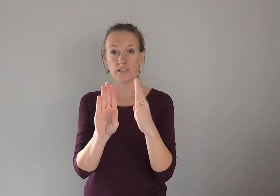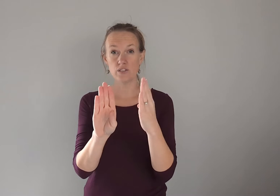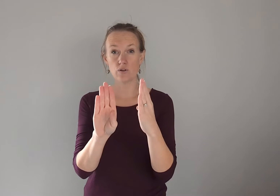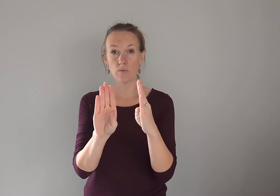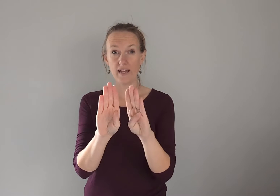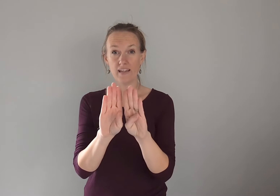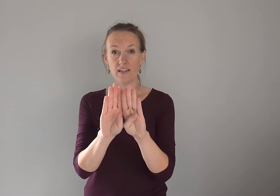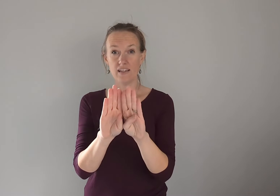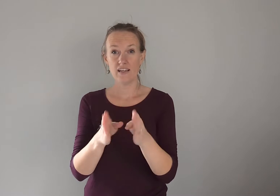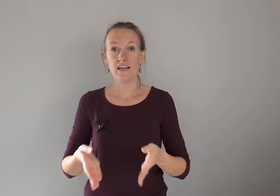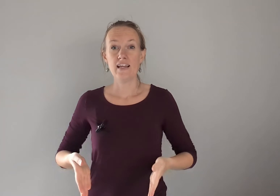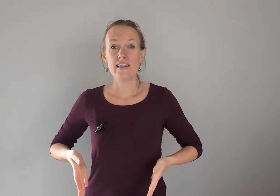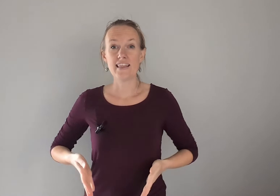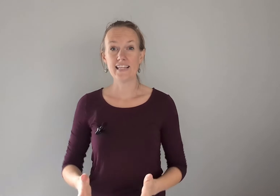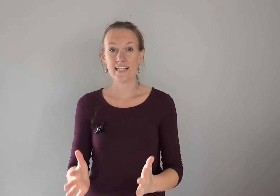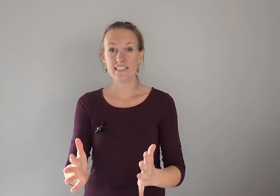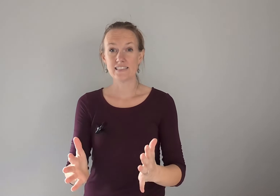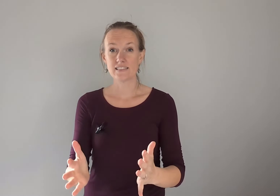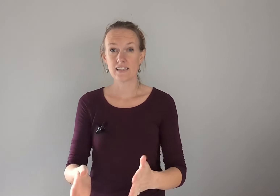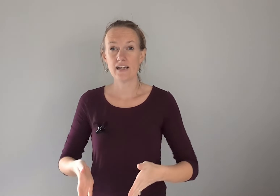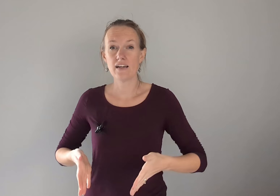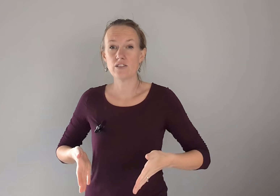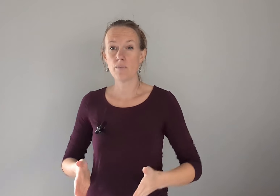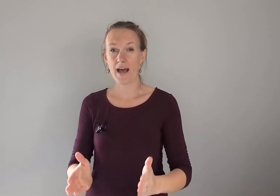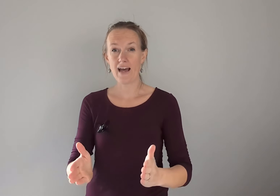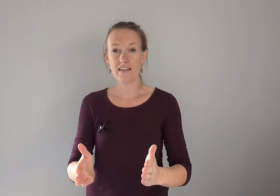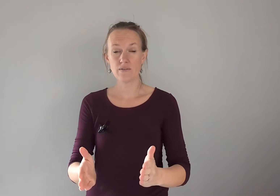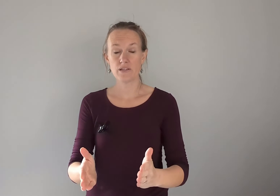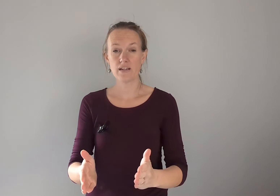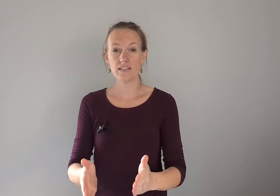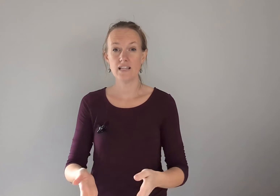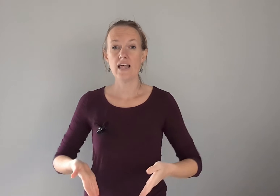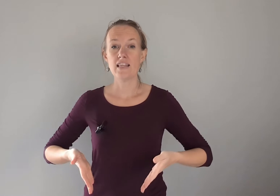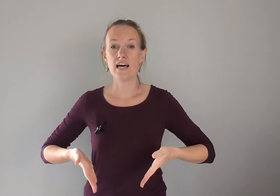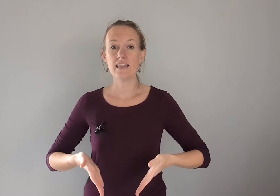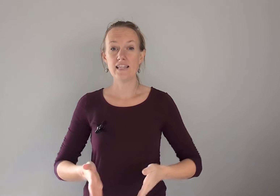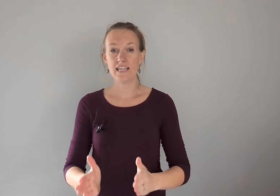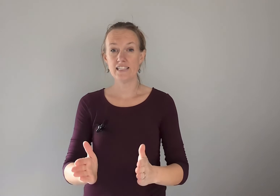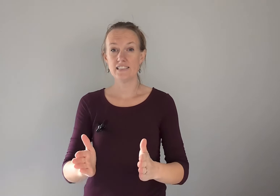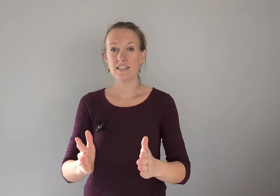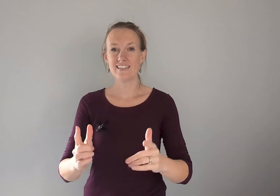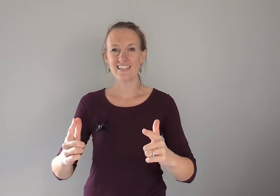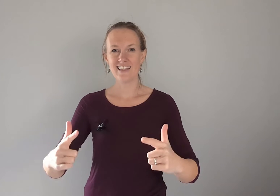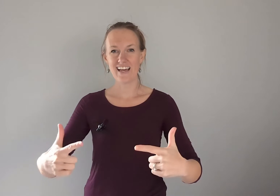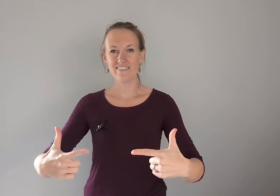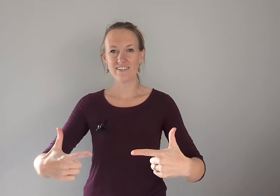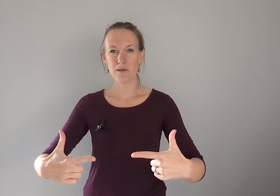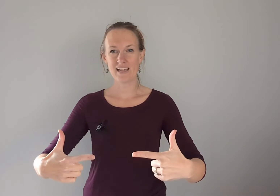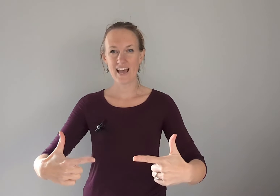one doorway that leads. Okay, kind of show a path with your hand that leads to life, making